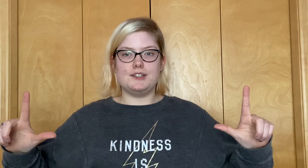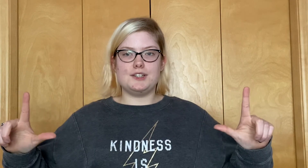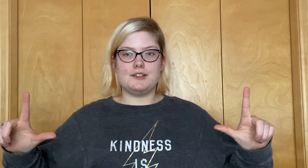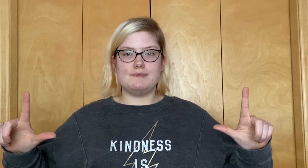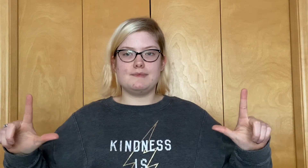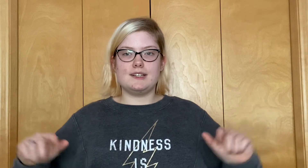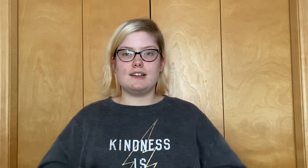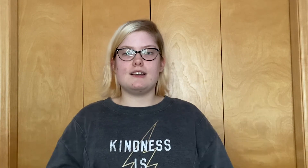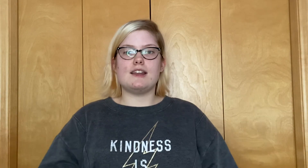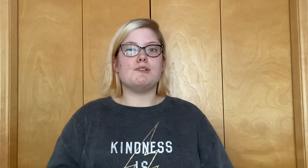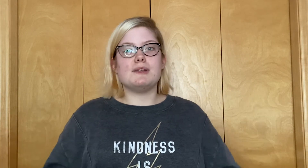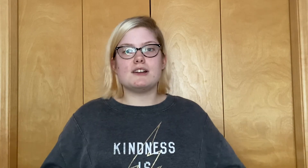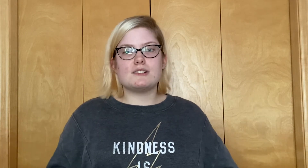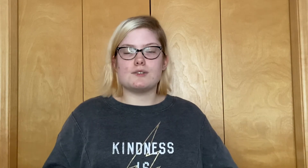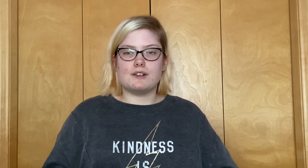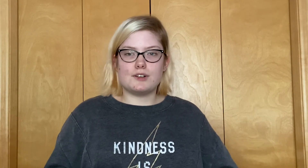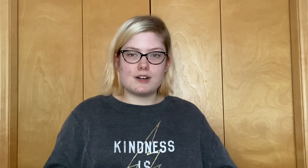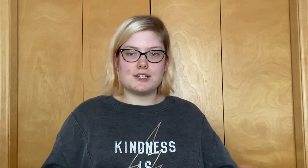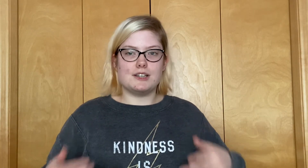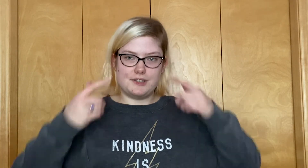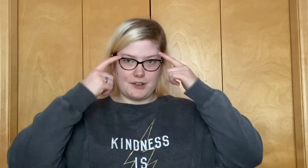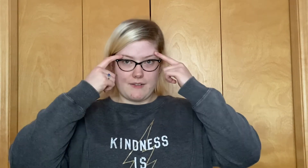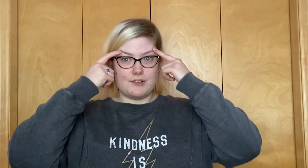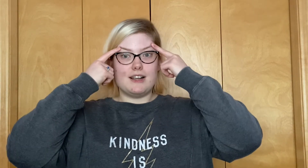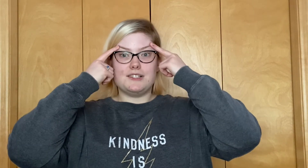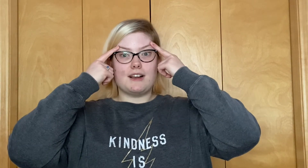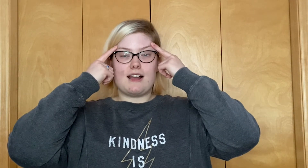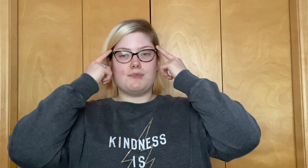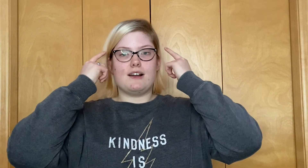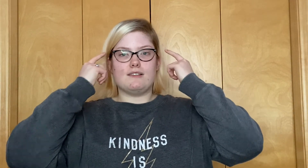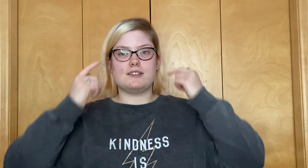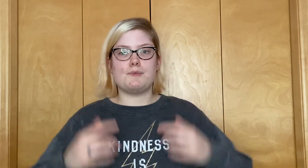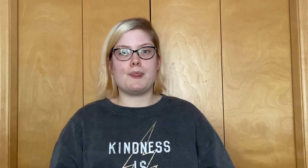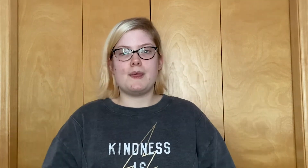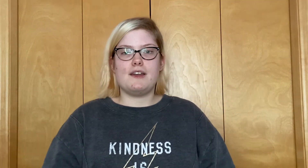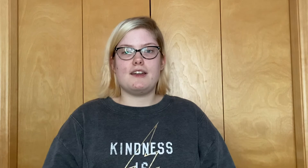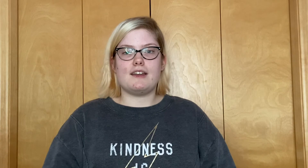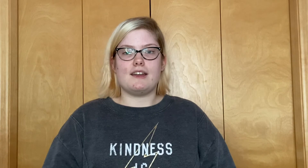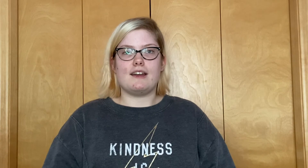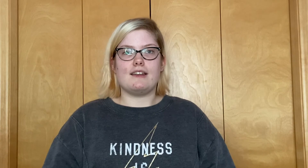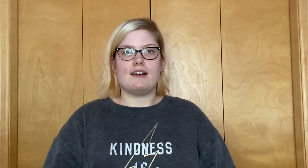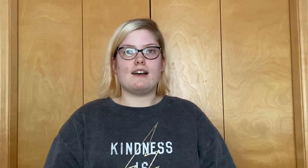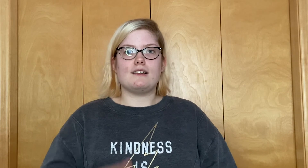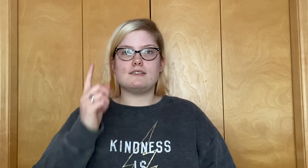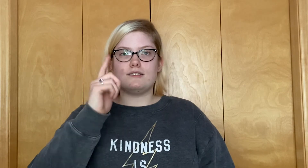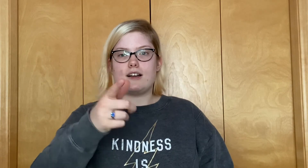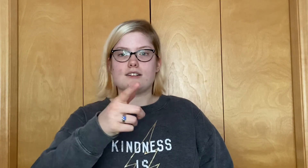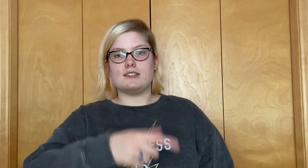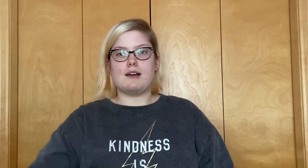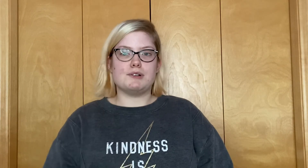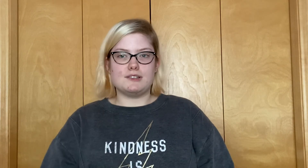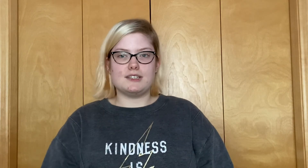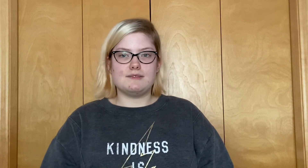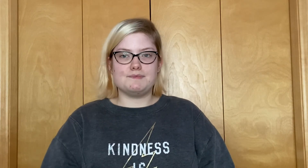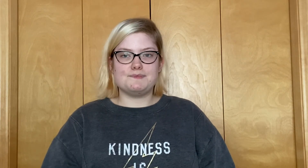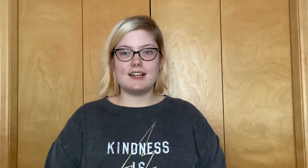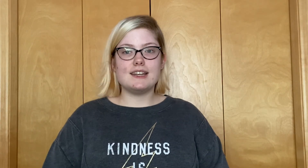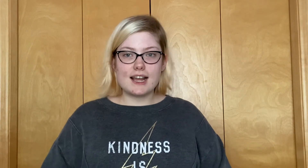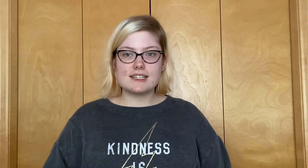language? And it would be sort of a question, so you have to raise your eyebrows and talk to that person. Next, I'm